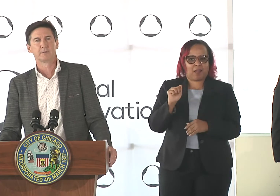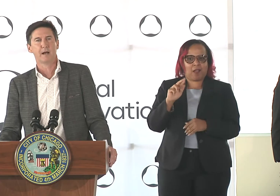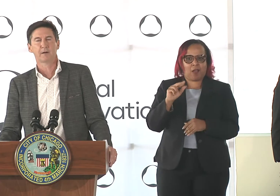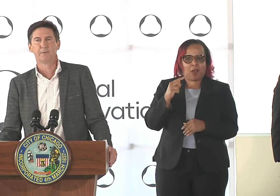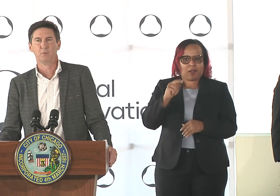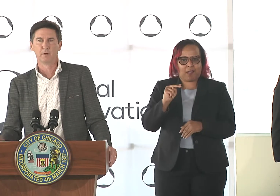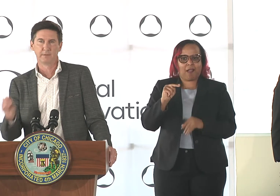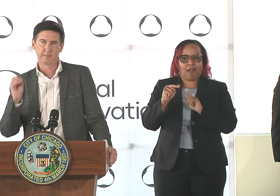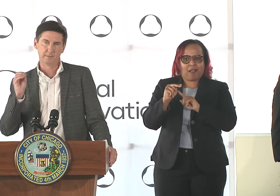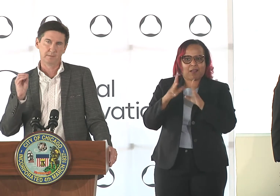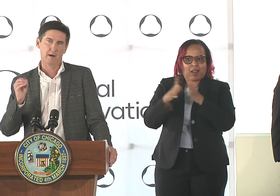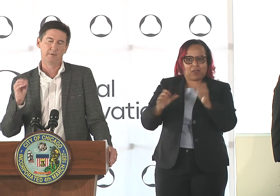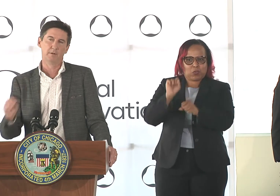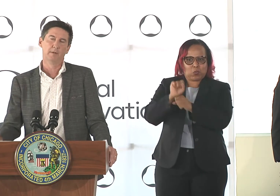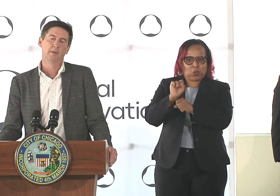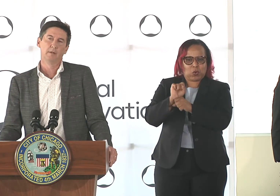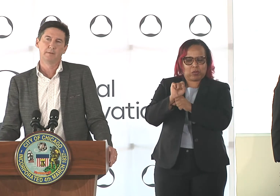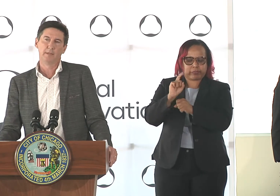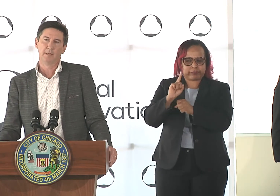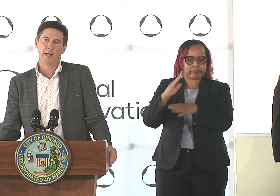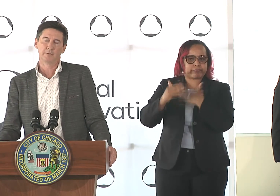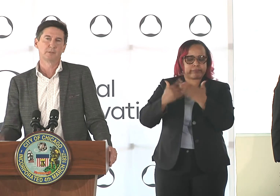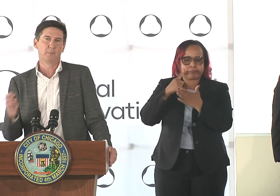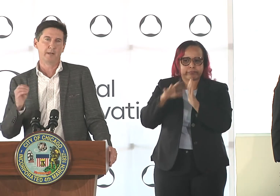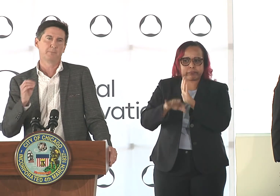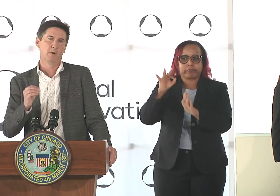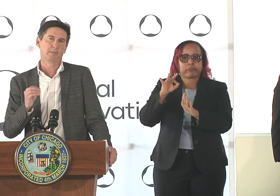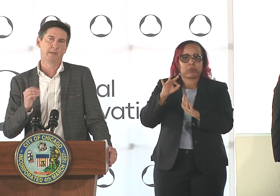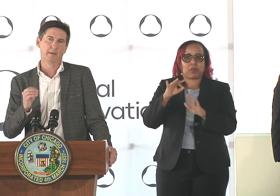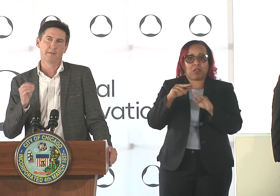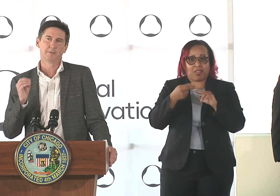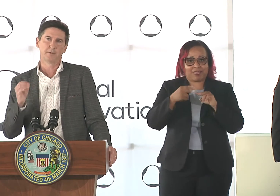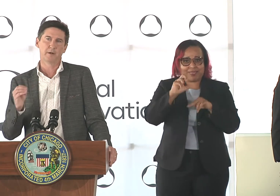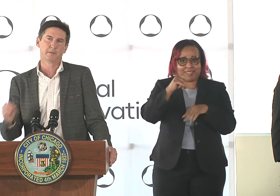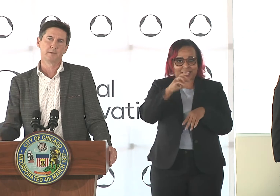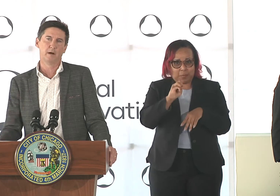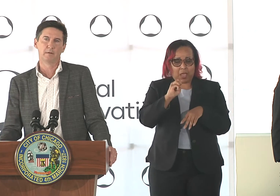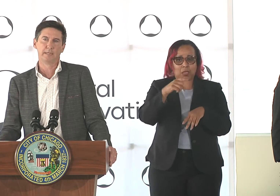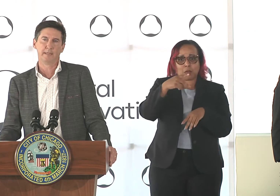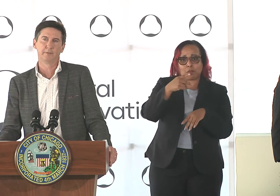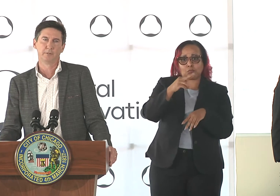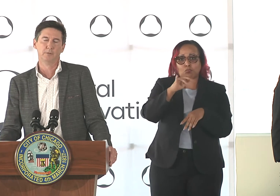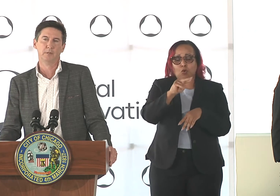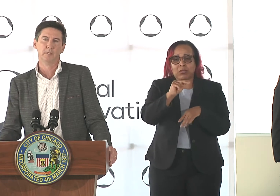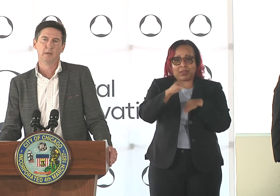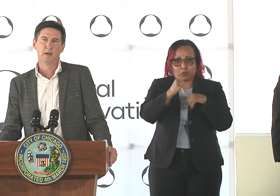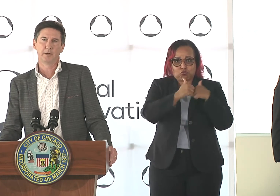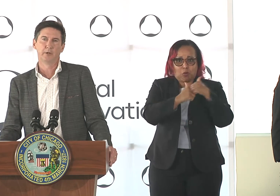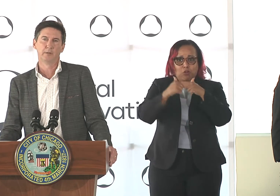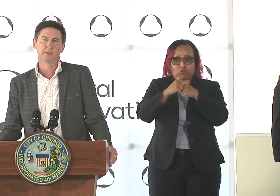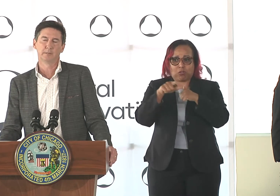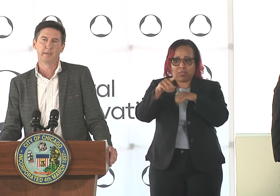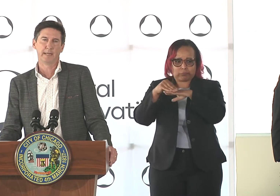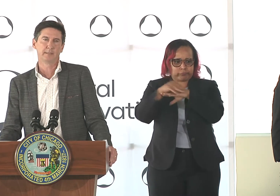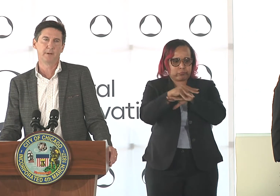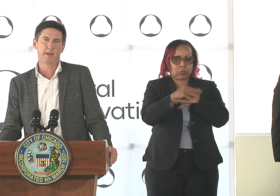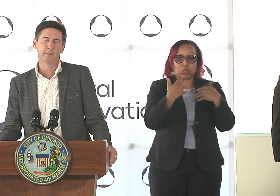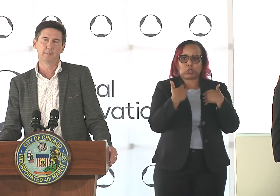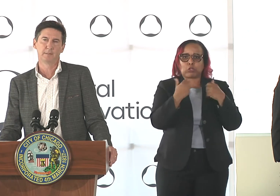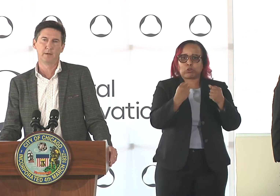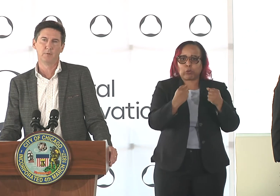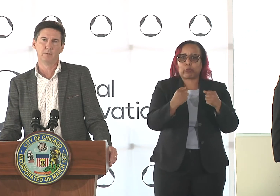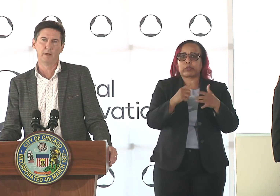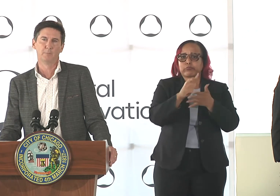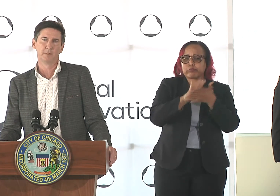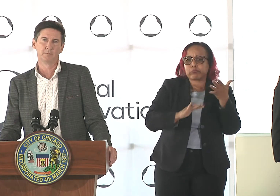of the crystallography work that discovered the actual spike protein and its structure are leading to cures and